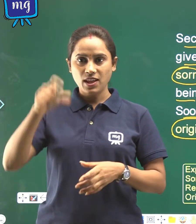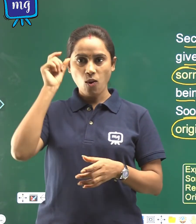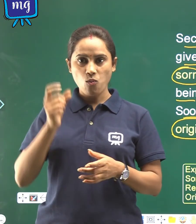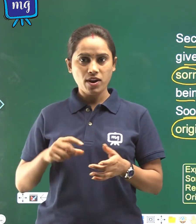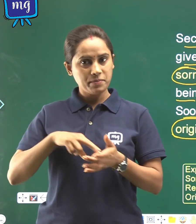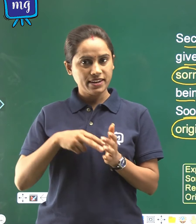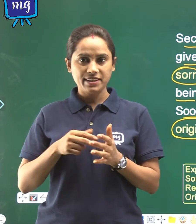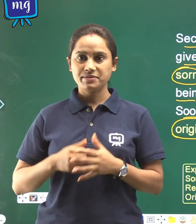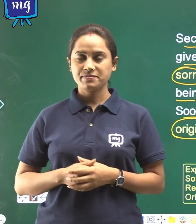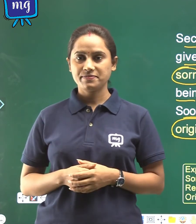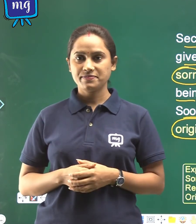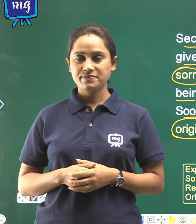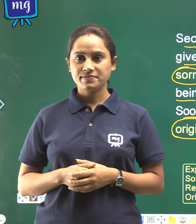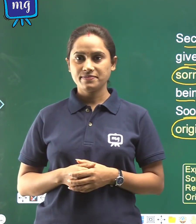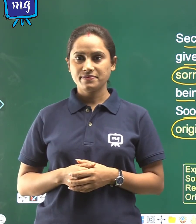Word meaning: